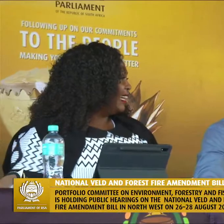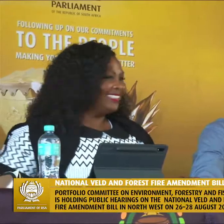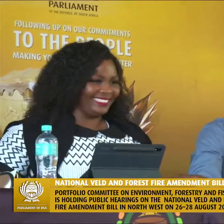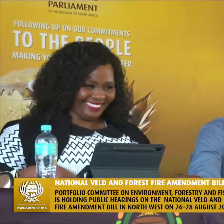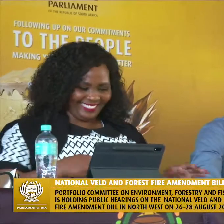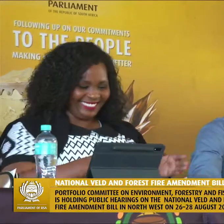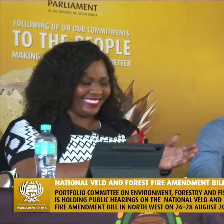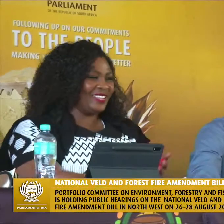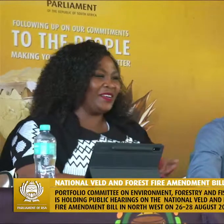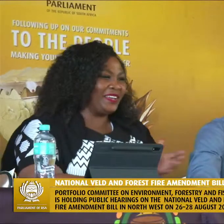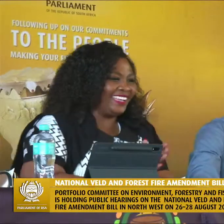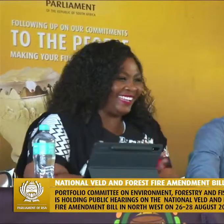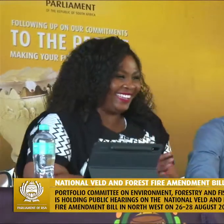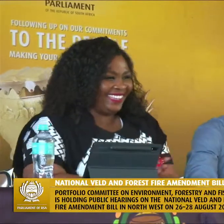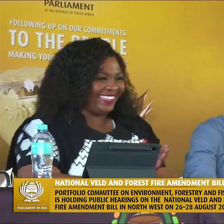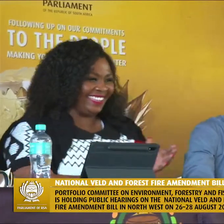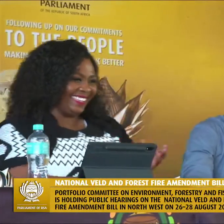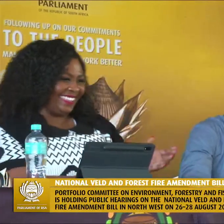let's go